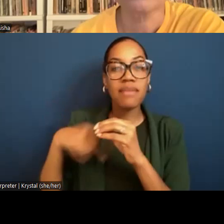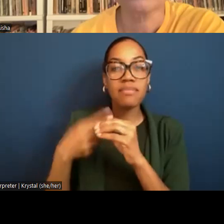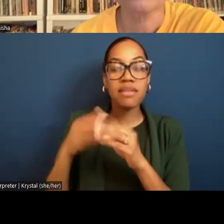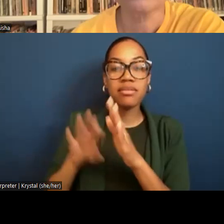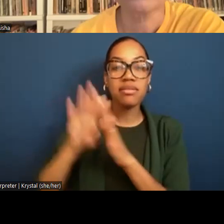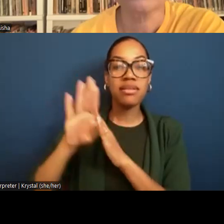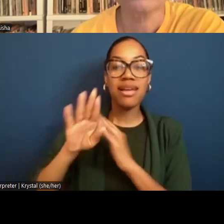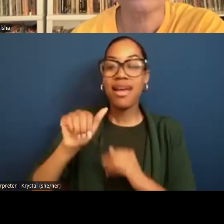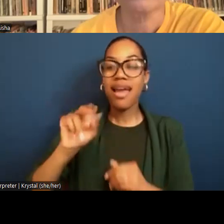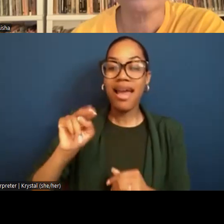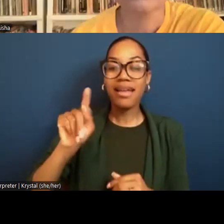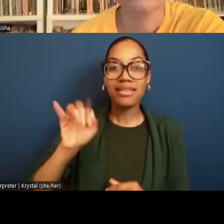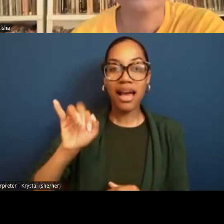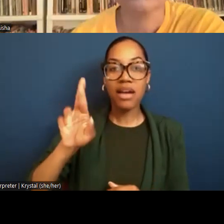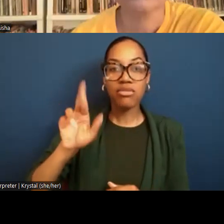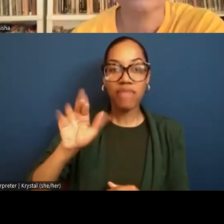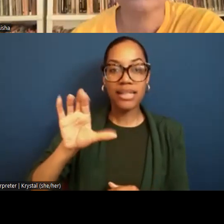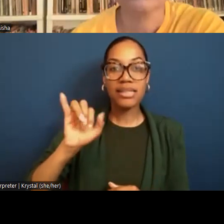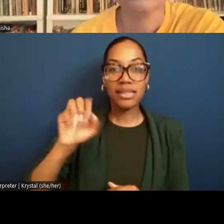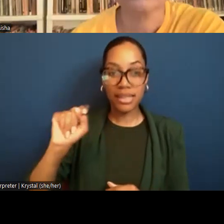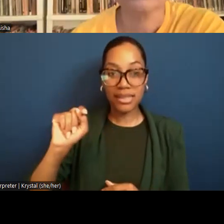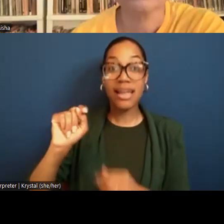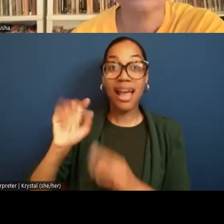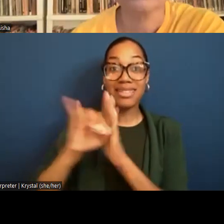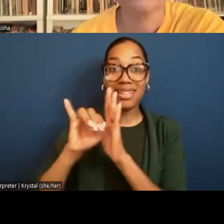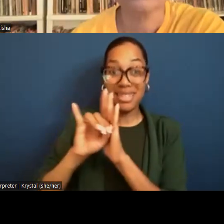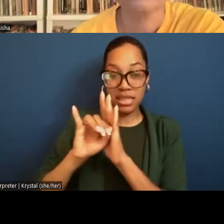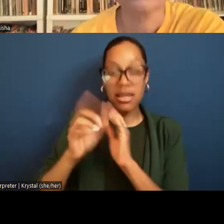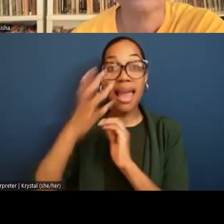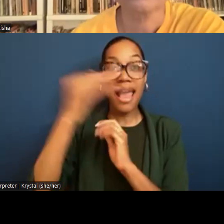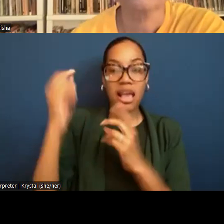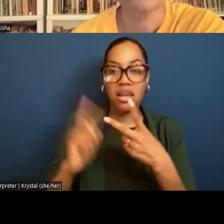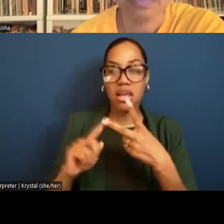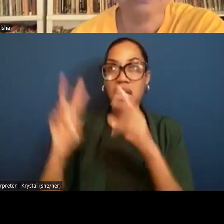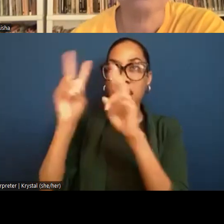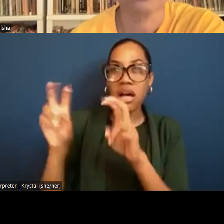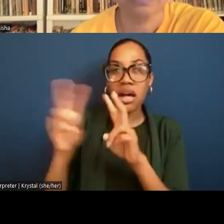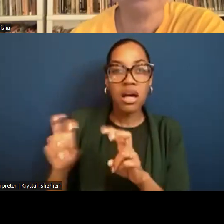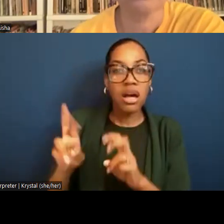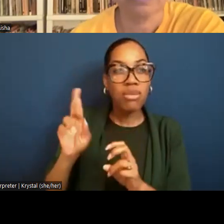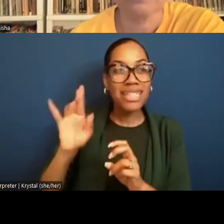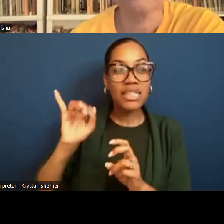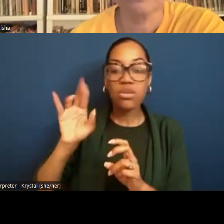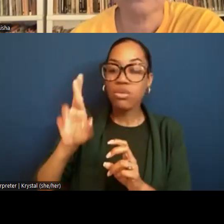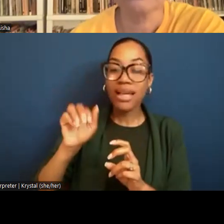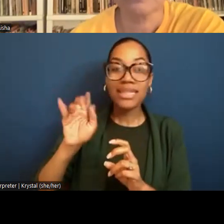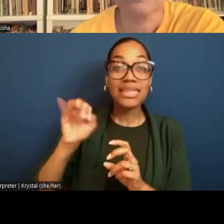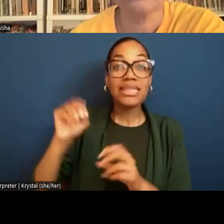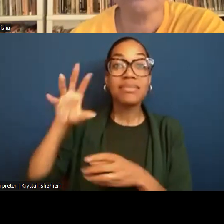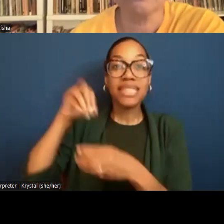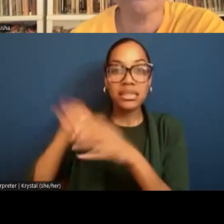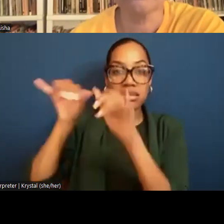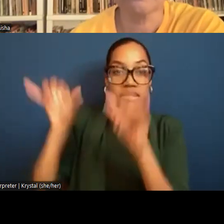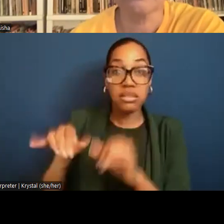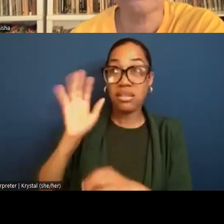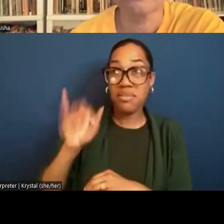anti-racist identity and understanding racism as a systemic issue are so critical, right? It's like the core of it all.